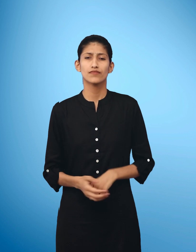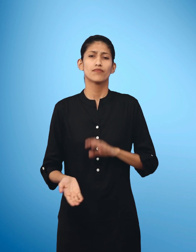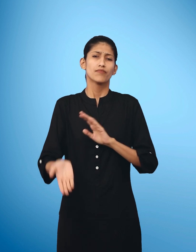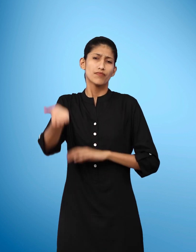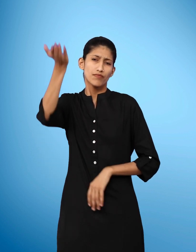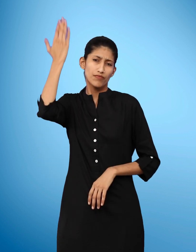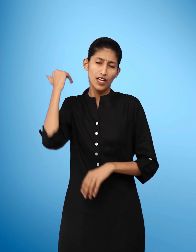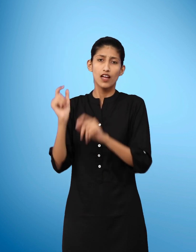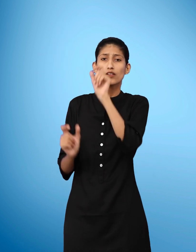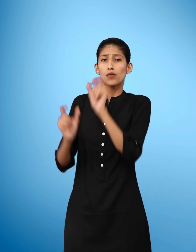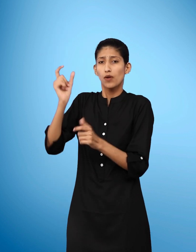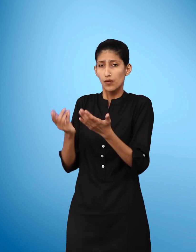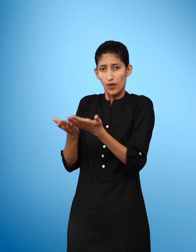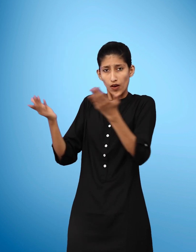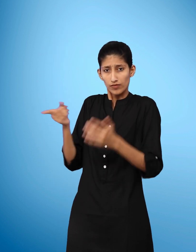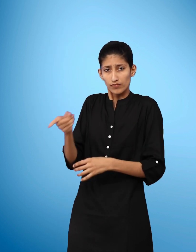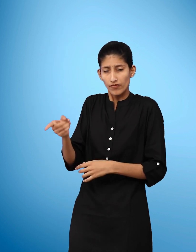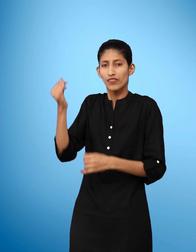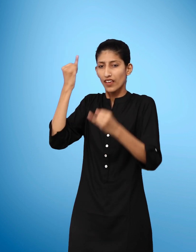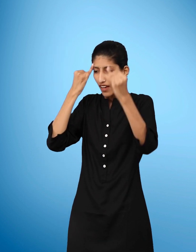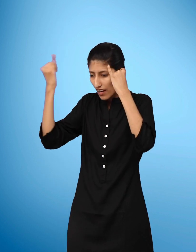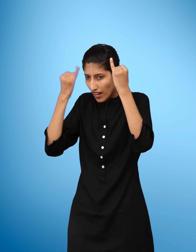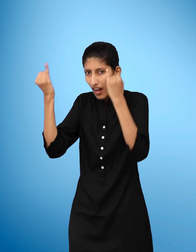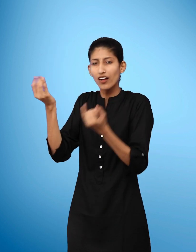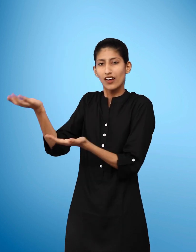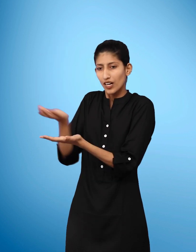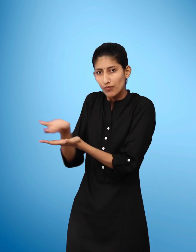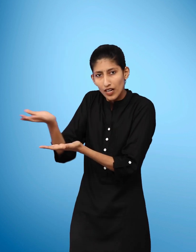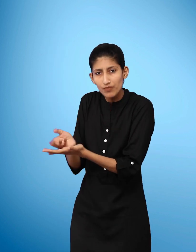We can find evidence of trade in the Sangam poems.